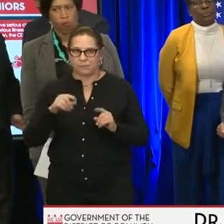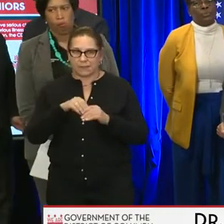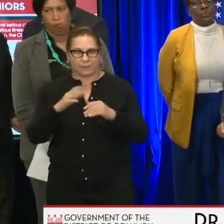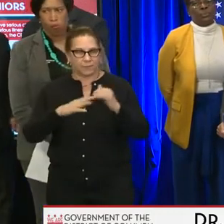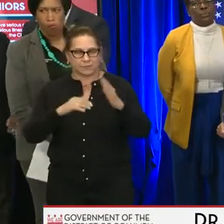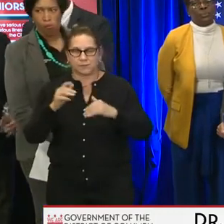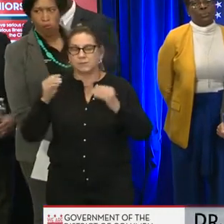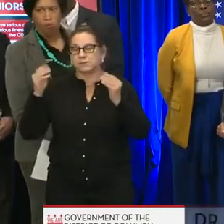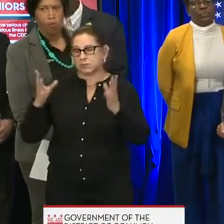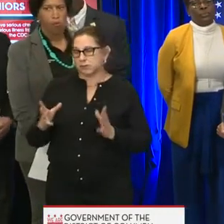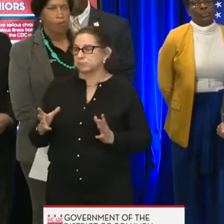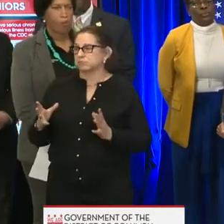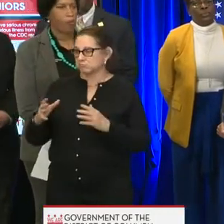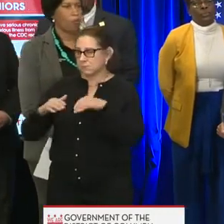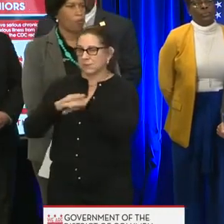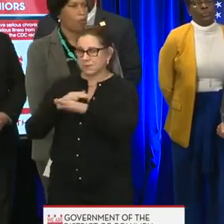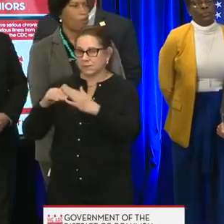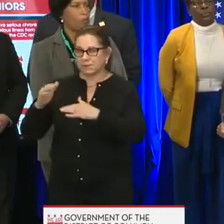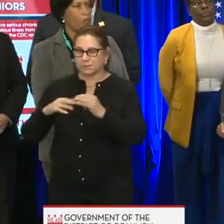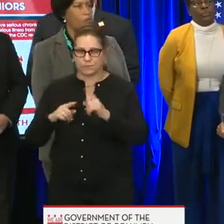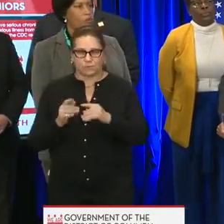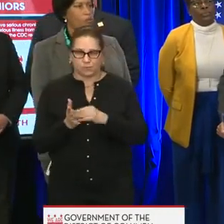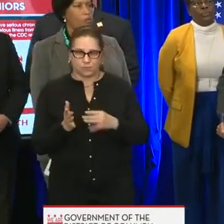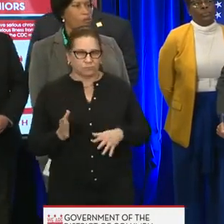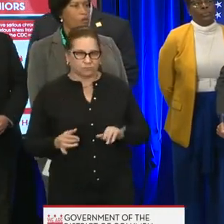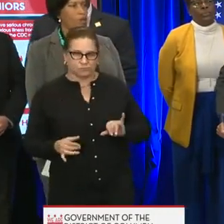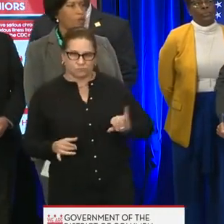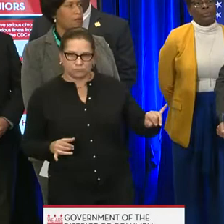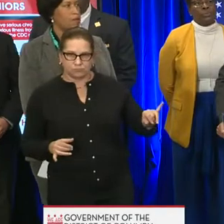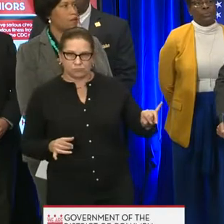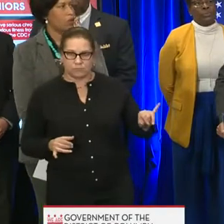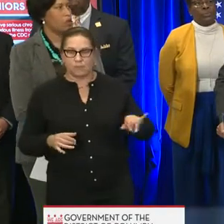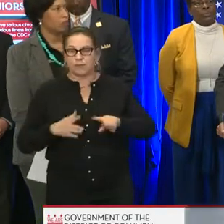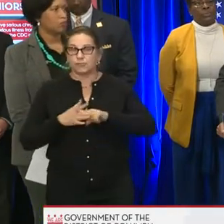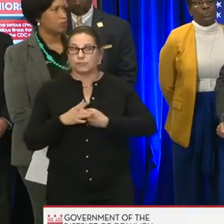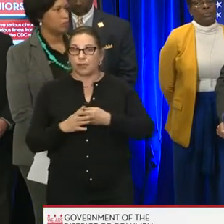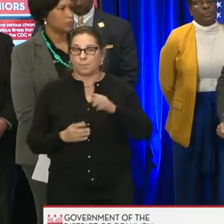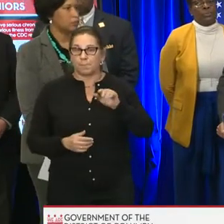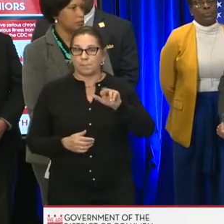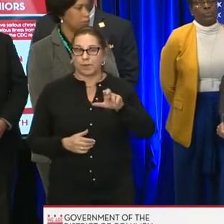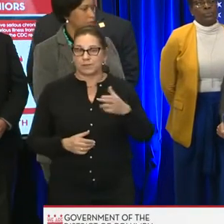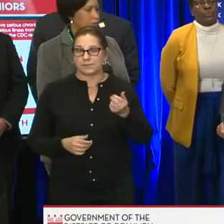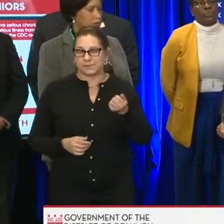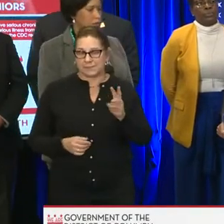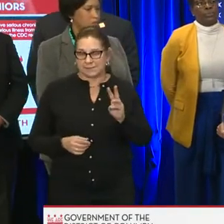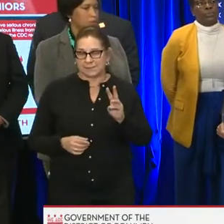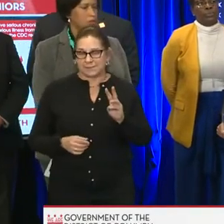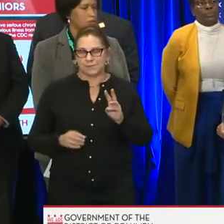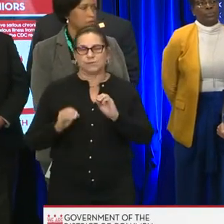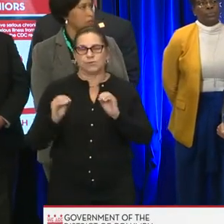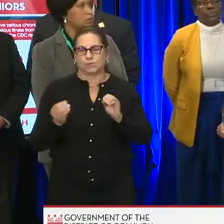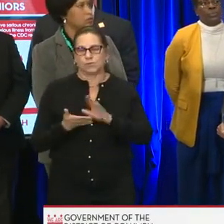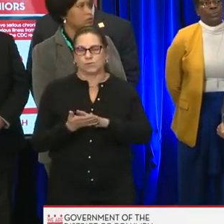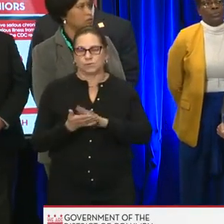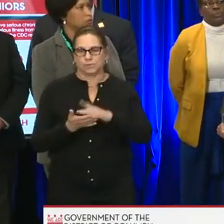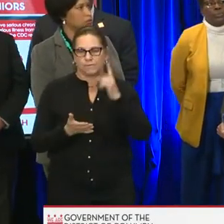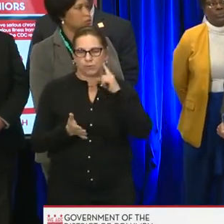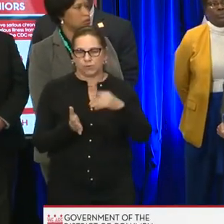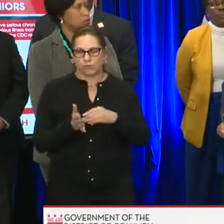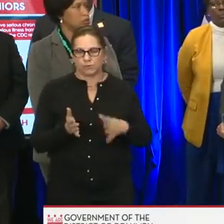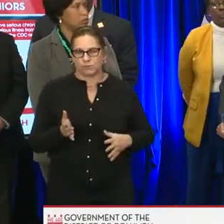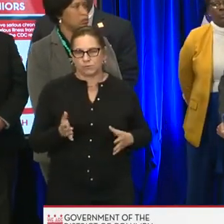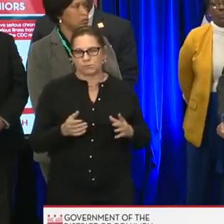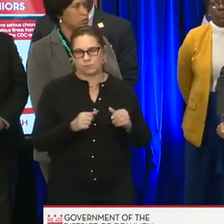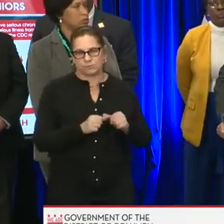note that beginning Monday, March 16th, we'll have no school for students until March 31st. On the 16th,